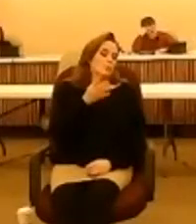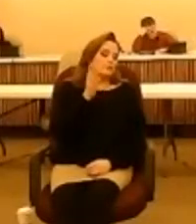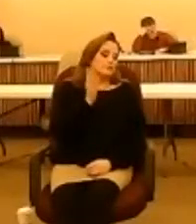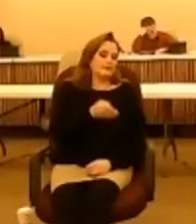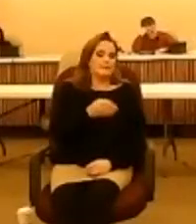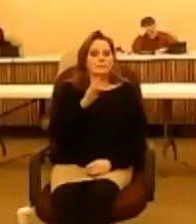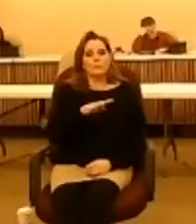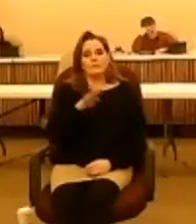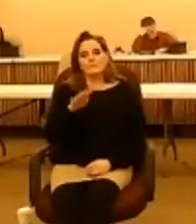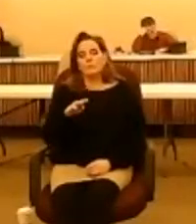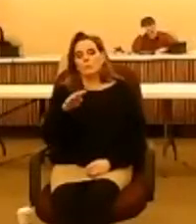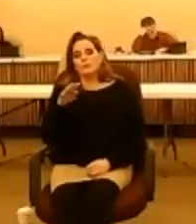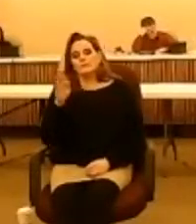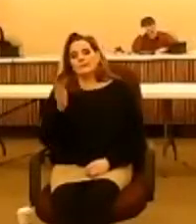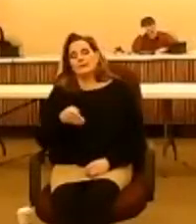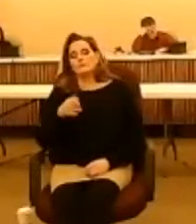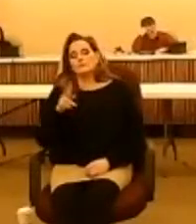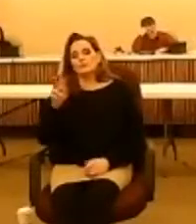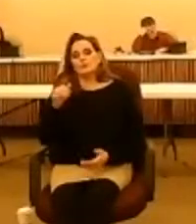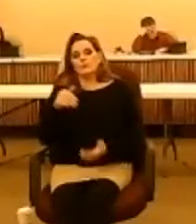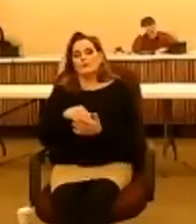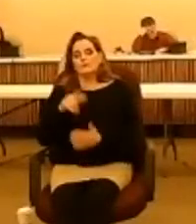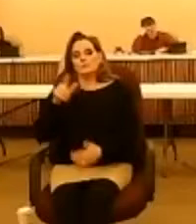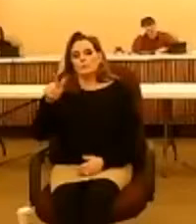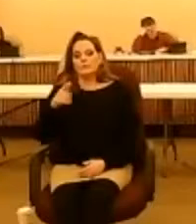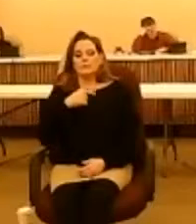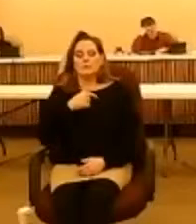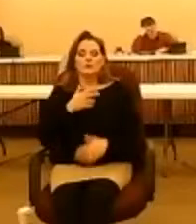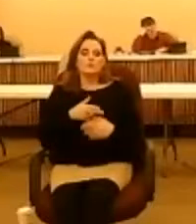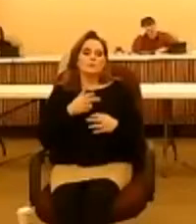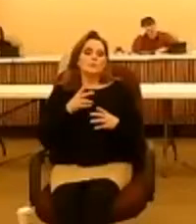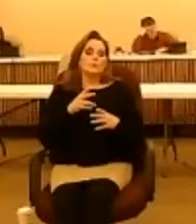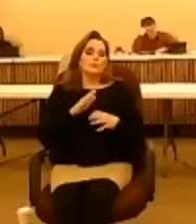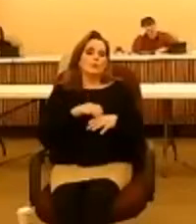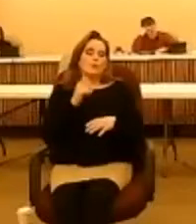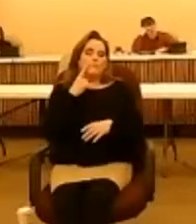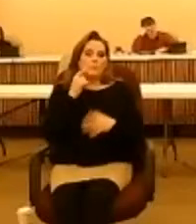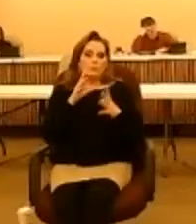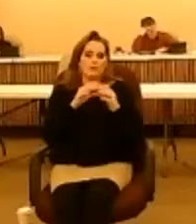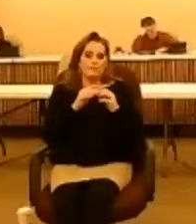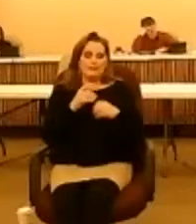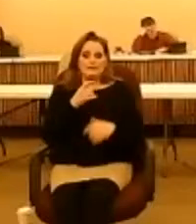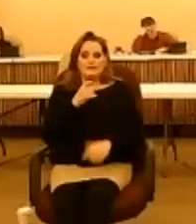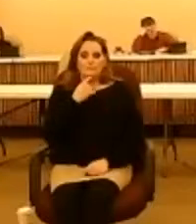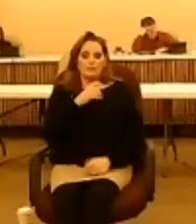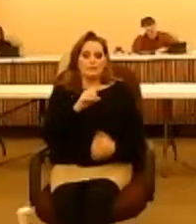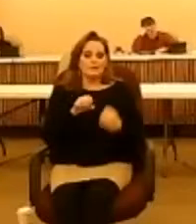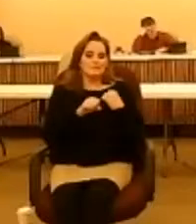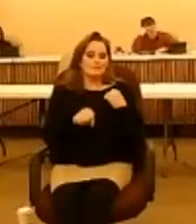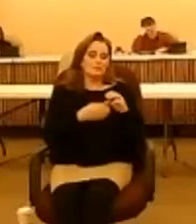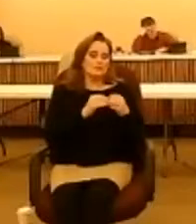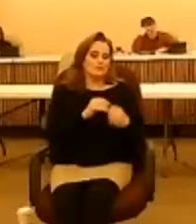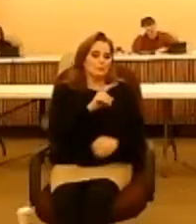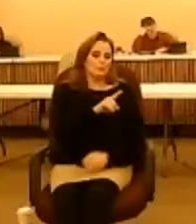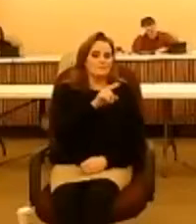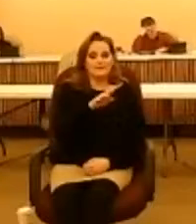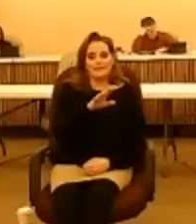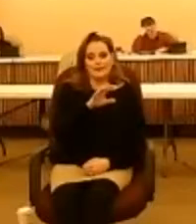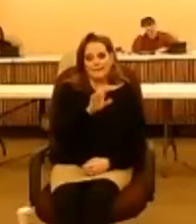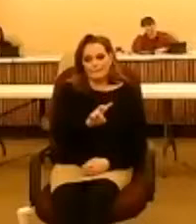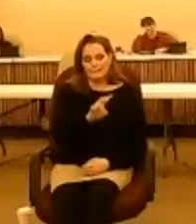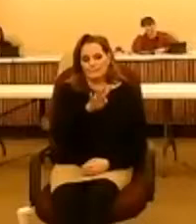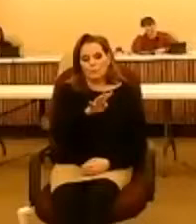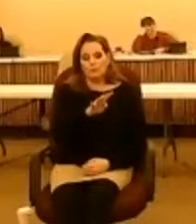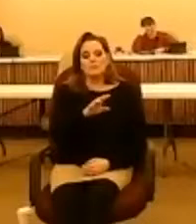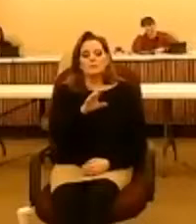4-44, 2021 to call for a public hearing. Proposed establishment of extension number 170 Forest View subdivision